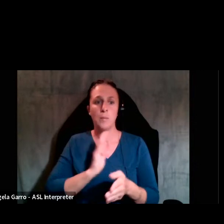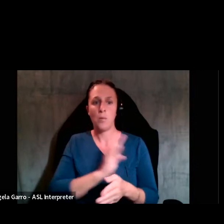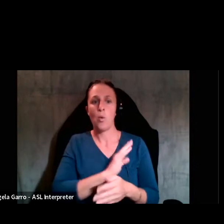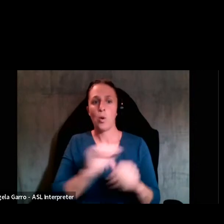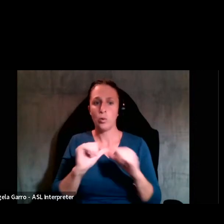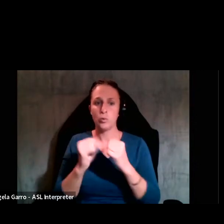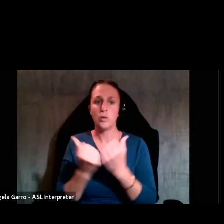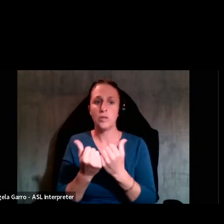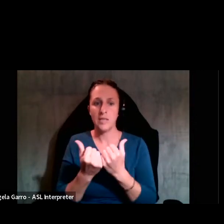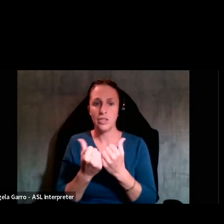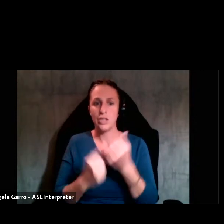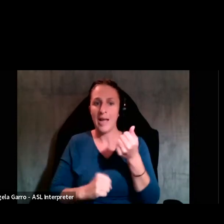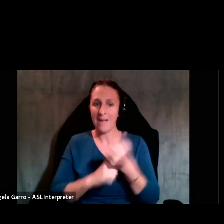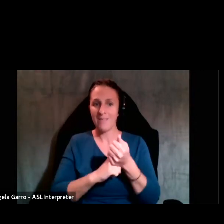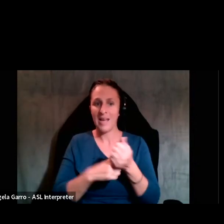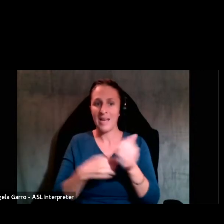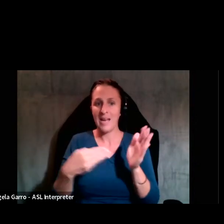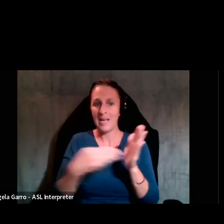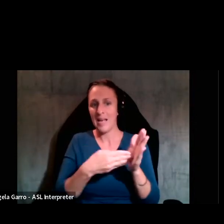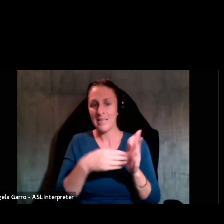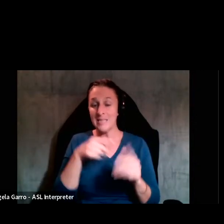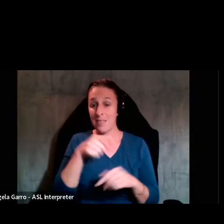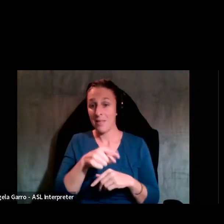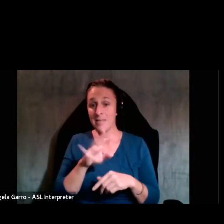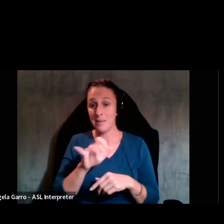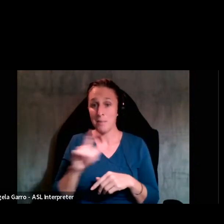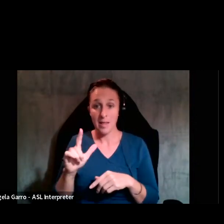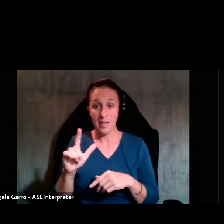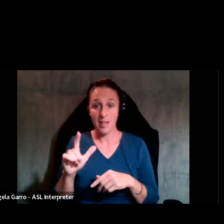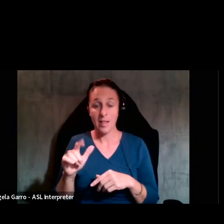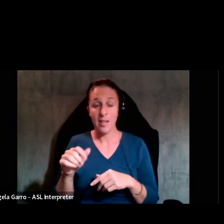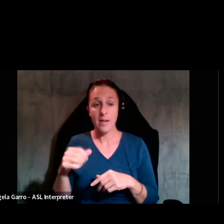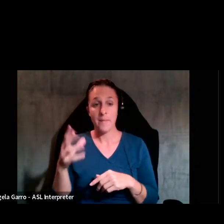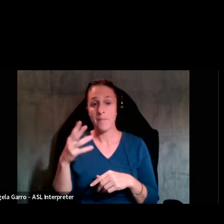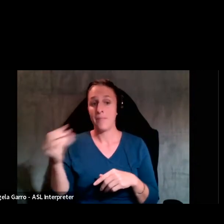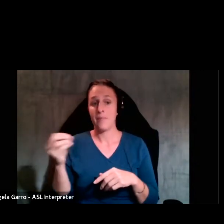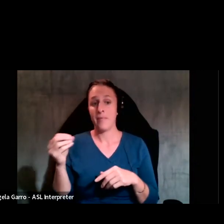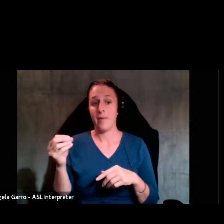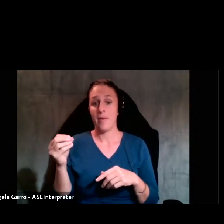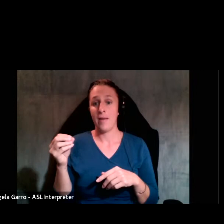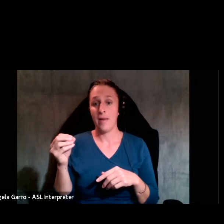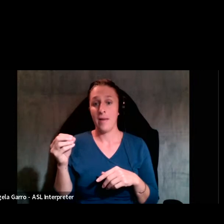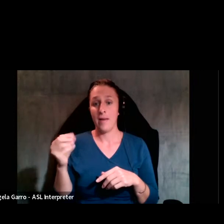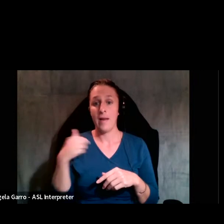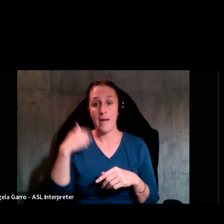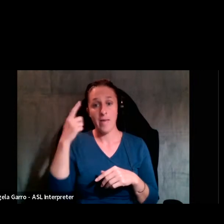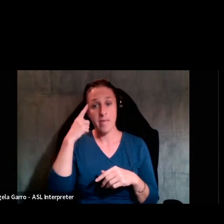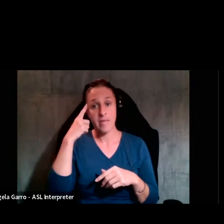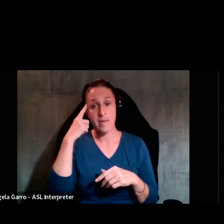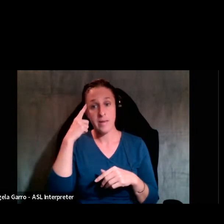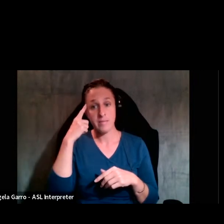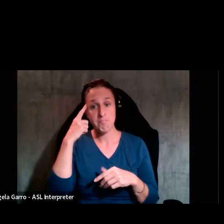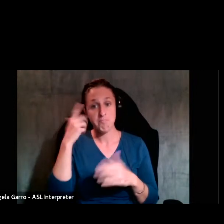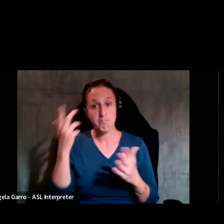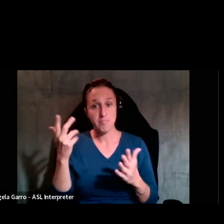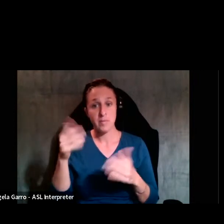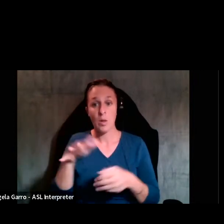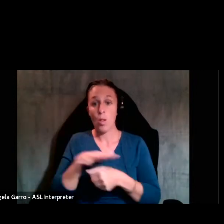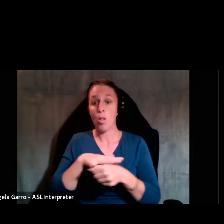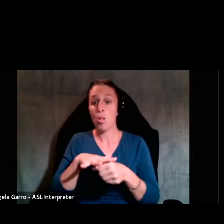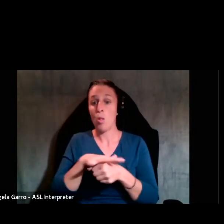Association advocated against this bill, and that I think that